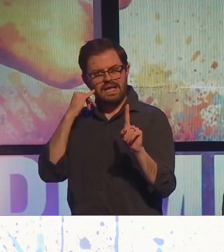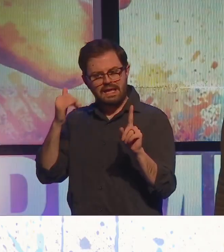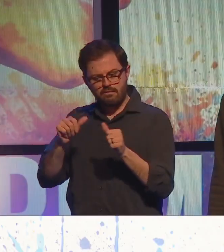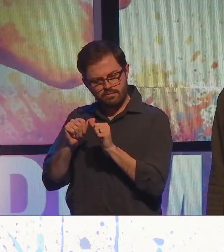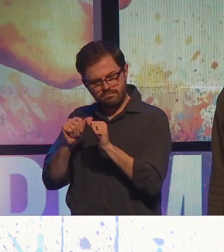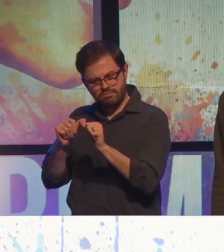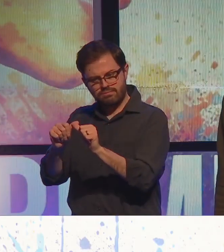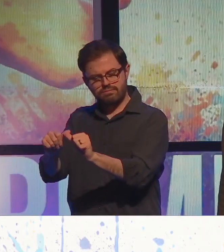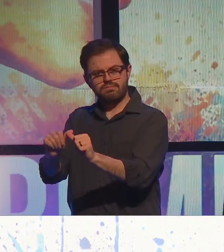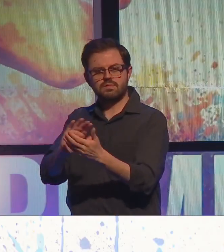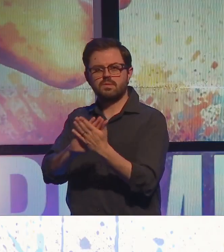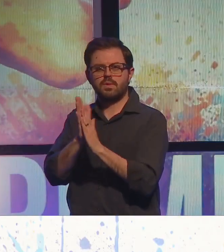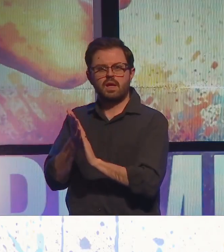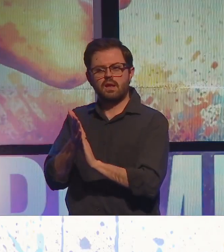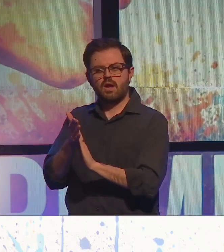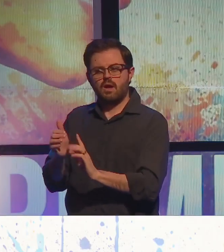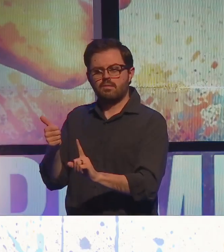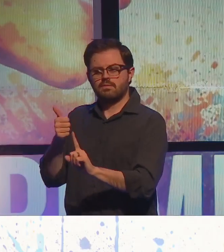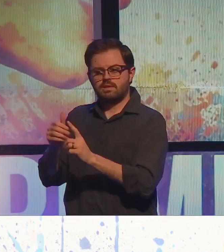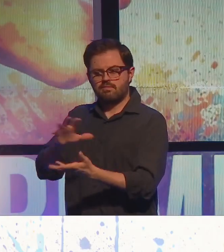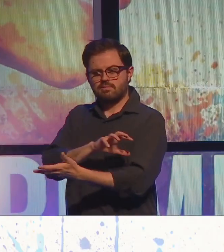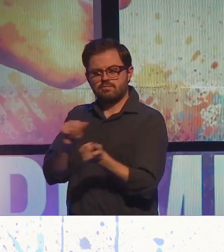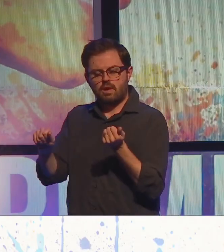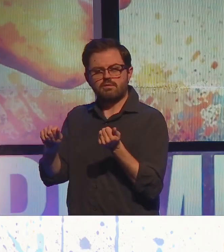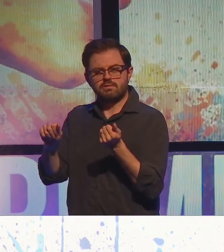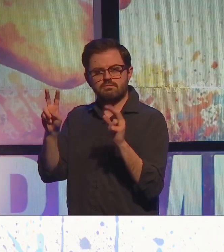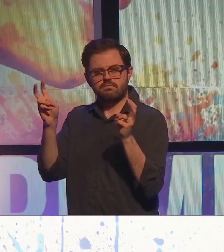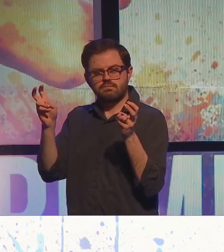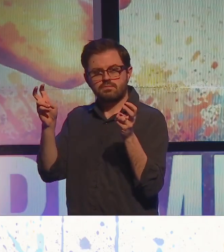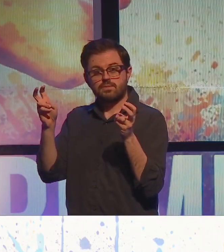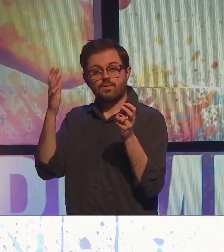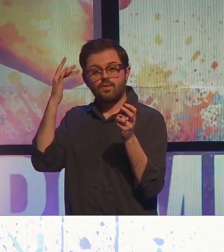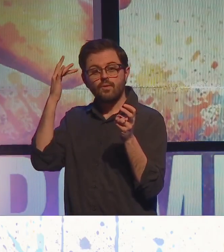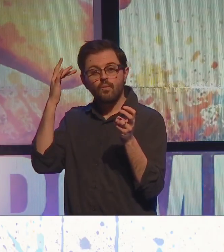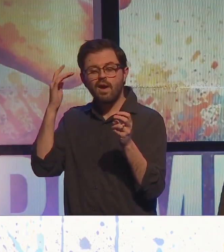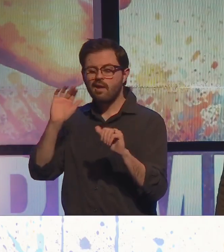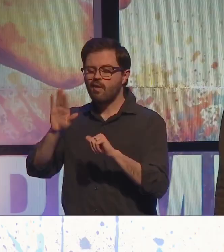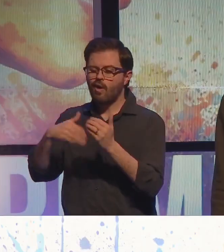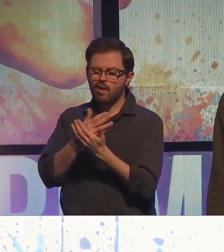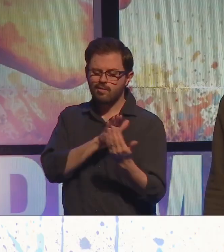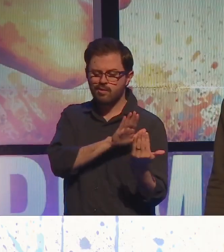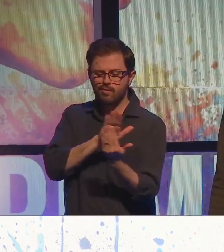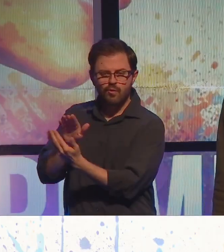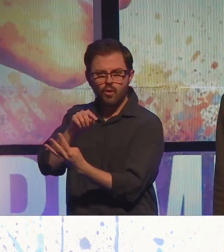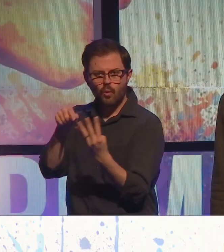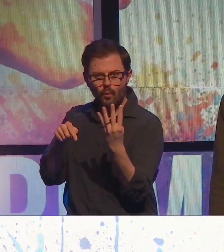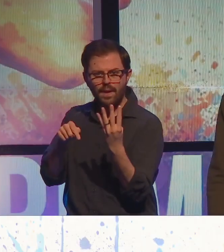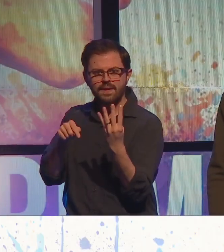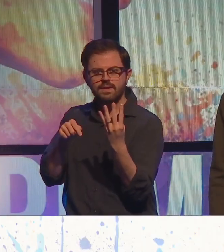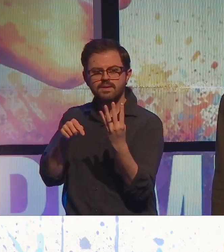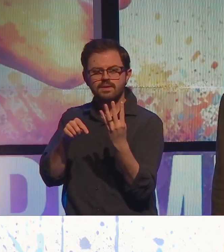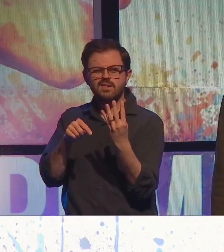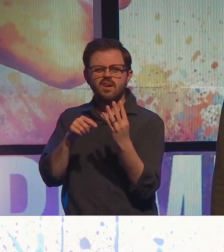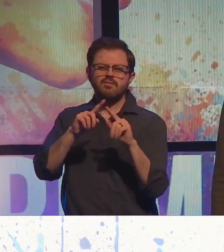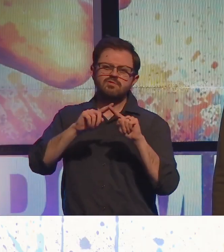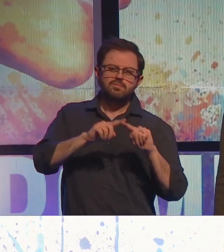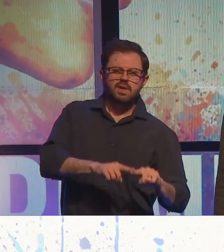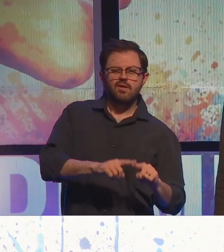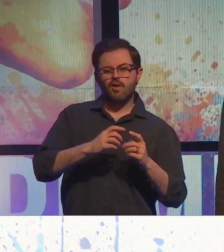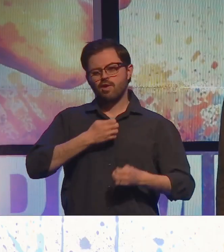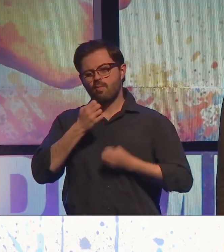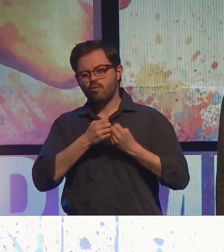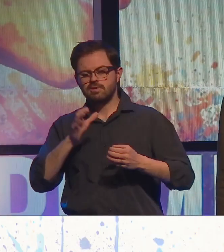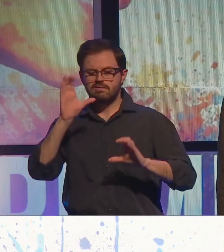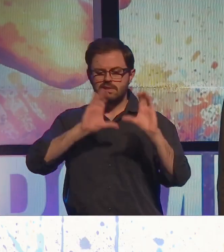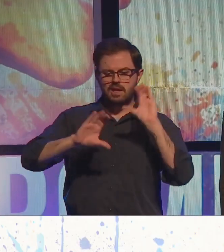mode. Because all of self-protection modes are really based upon emotions and chemicals flowing out of a space of